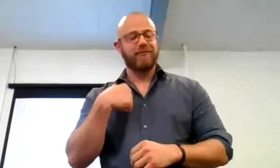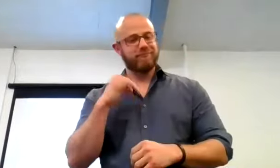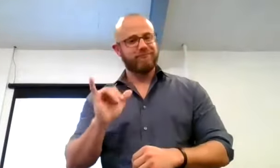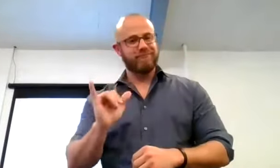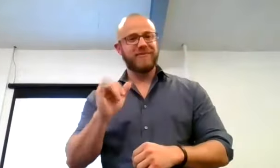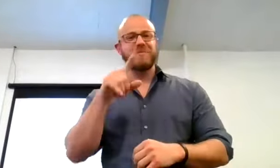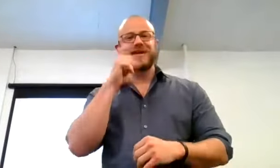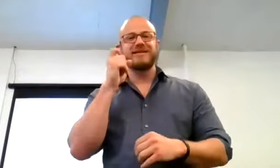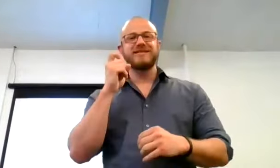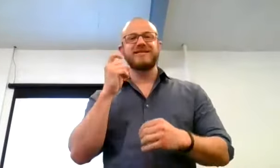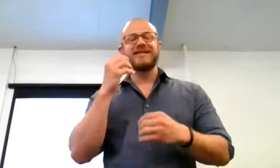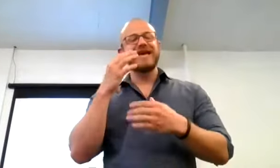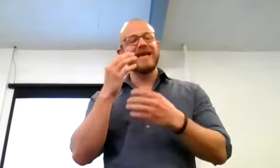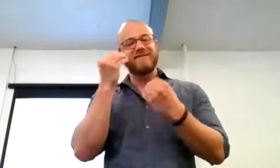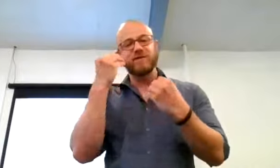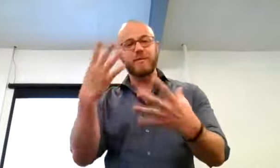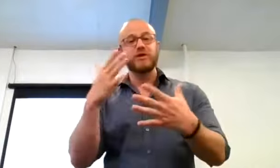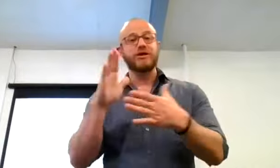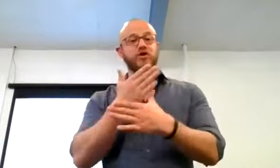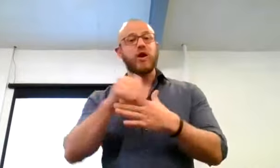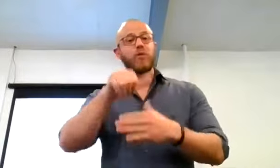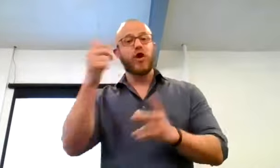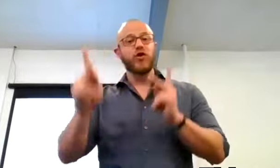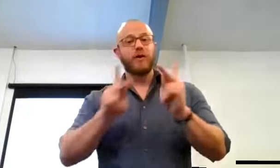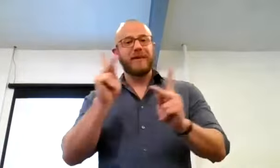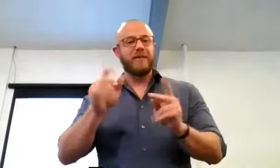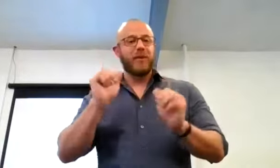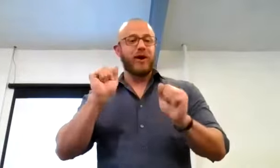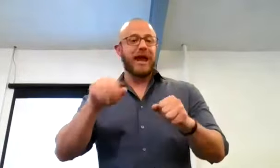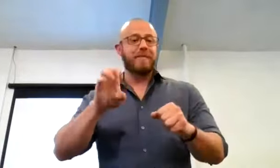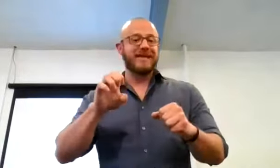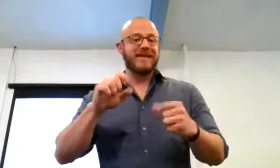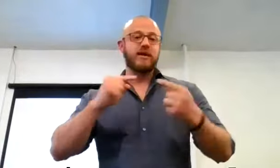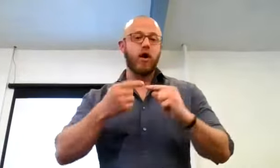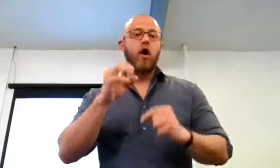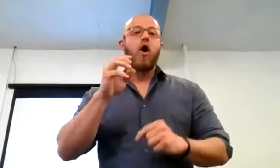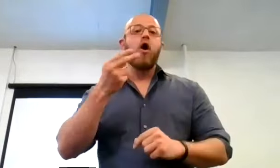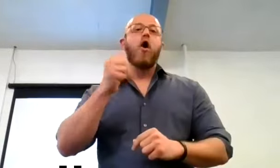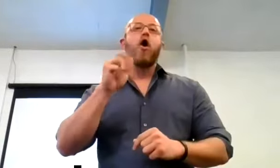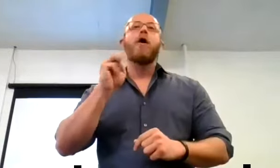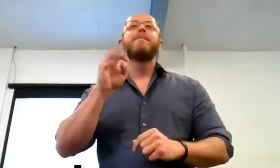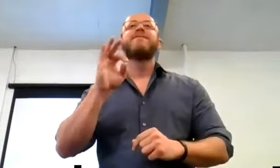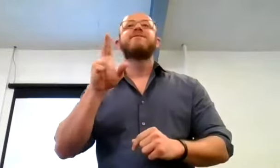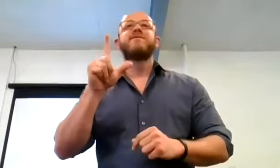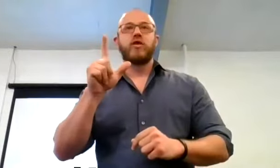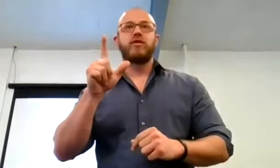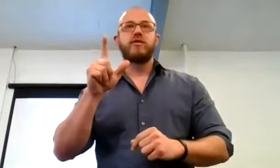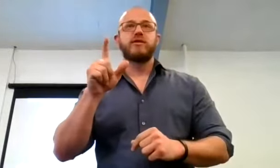They teach it wrong. And then, the information may be shared with other people, and then it really hurts.